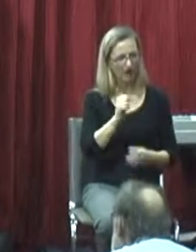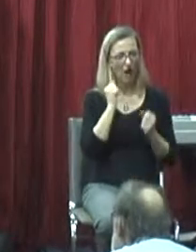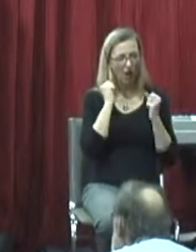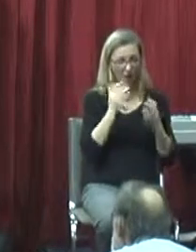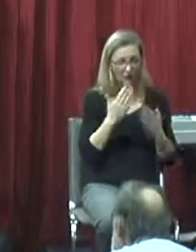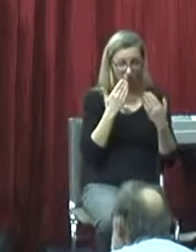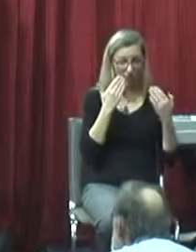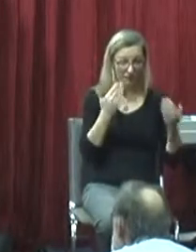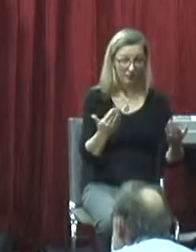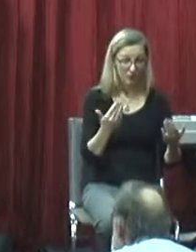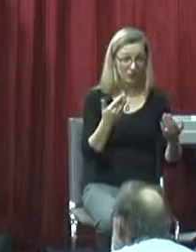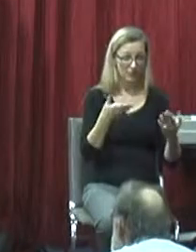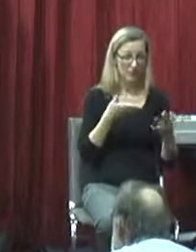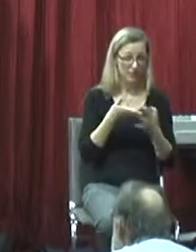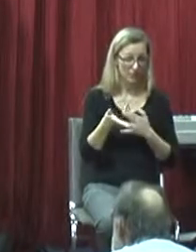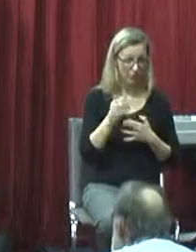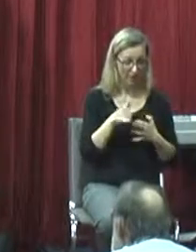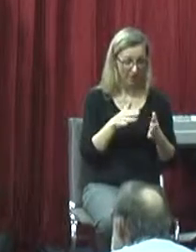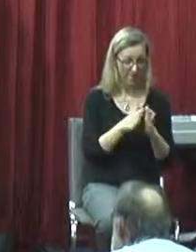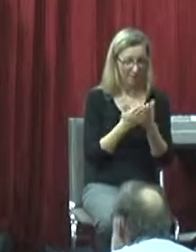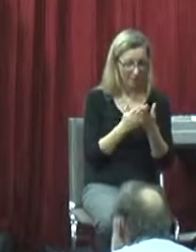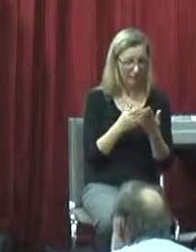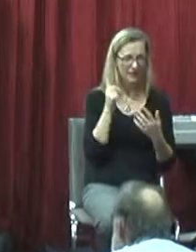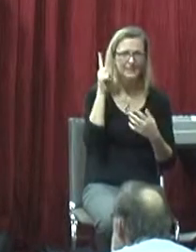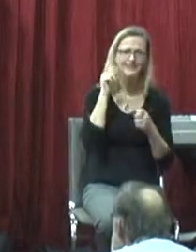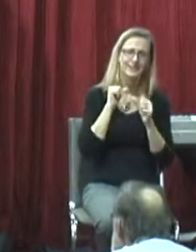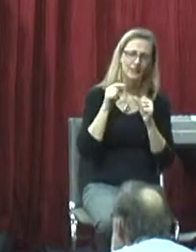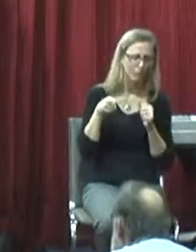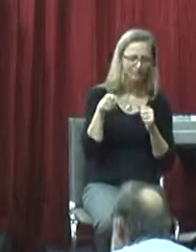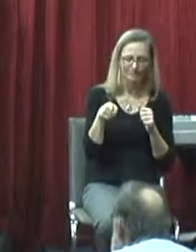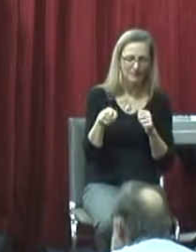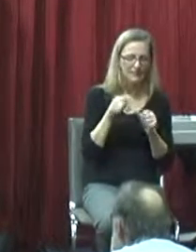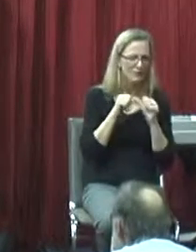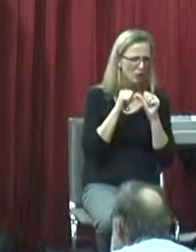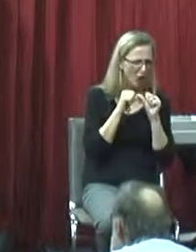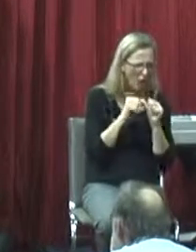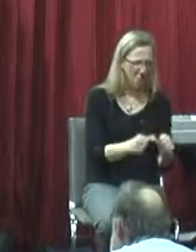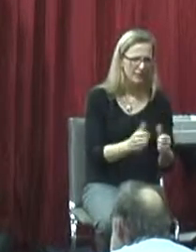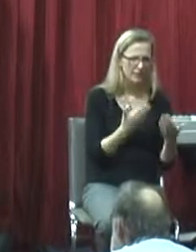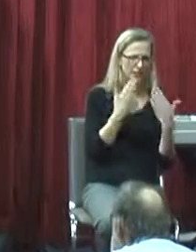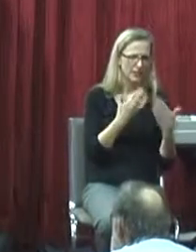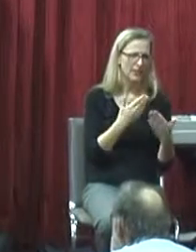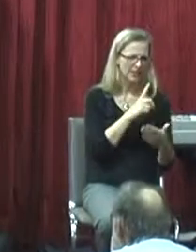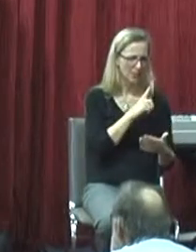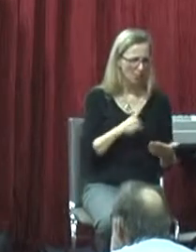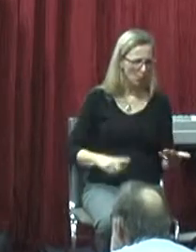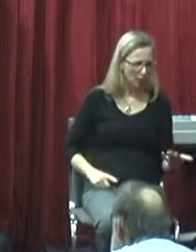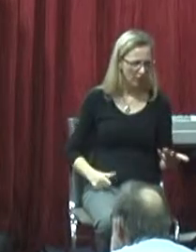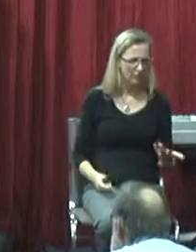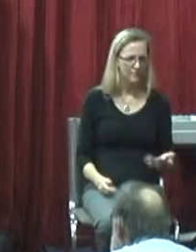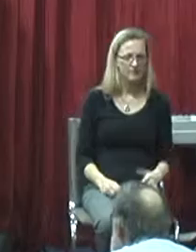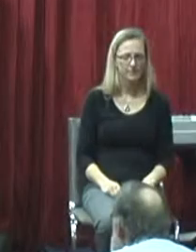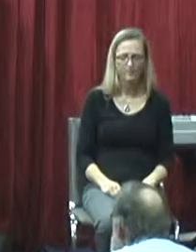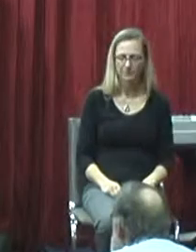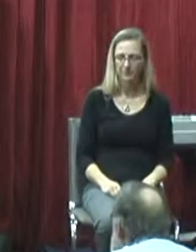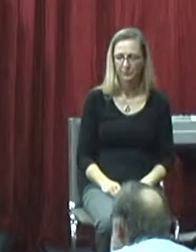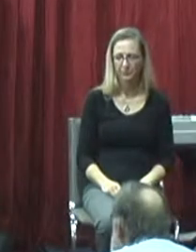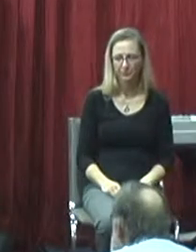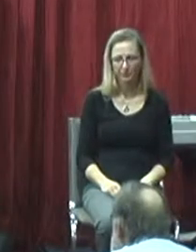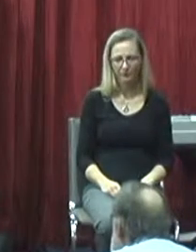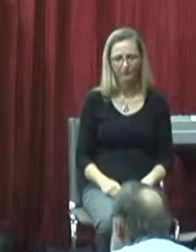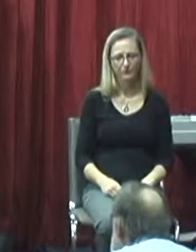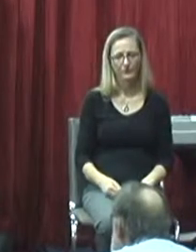David? It's all through there. He's constantly thanking the Lord. The one that stuck to me was Psalm 136, if you want to go read it. It's the one that